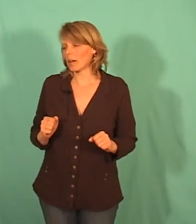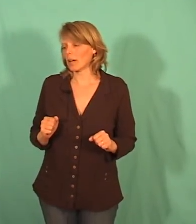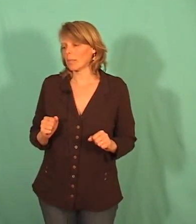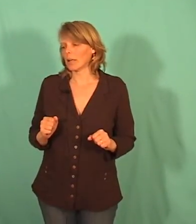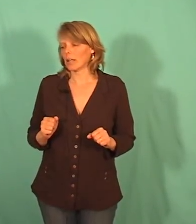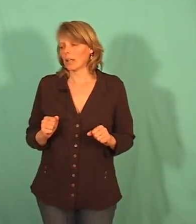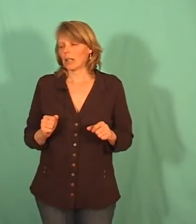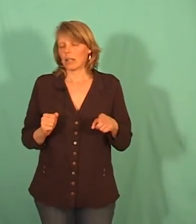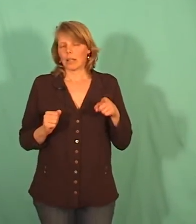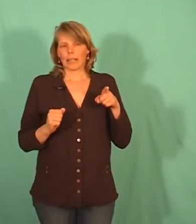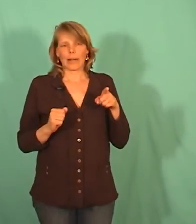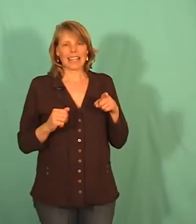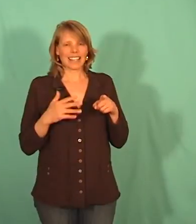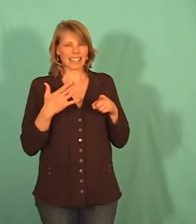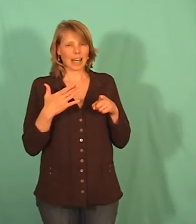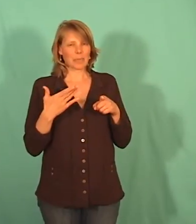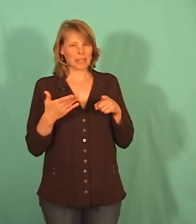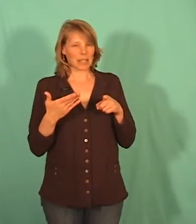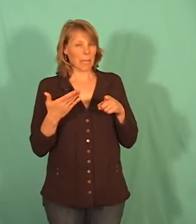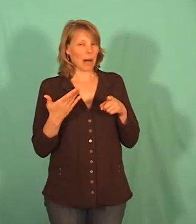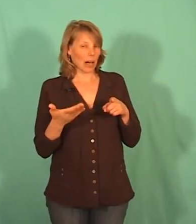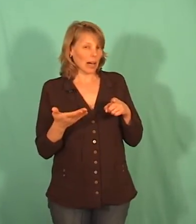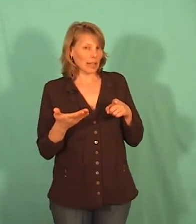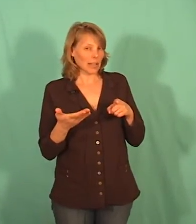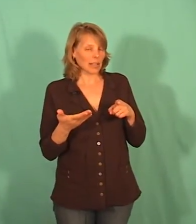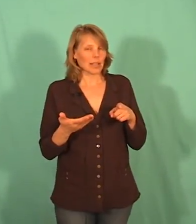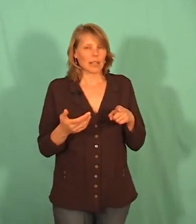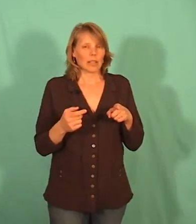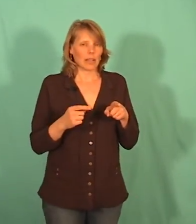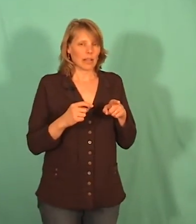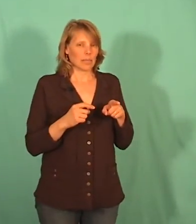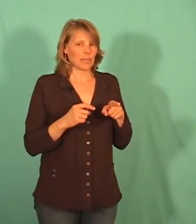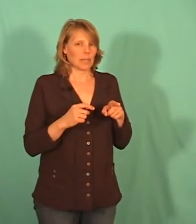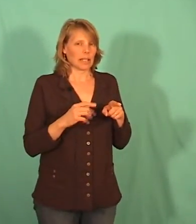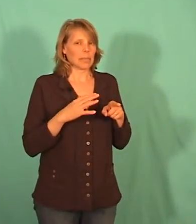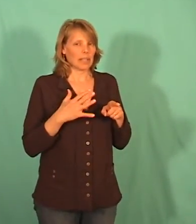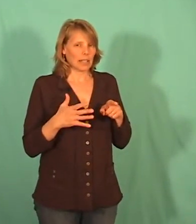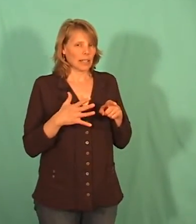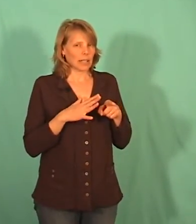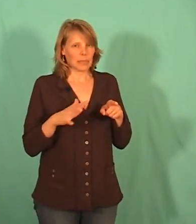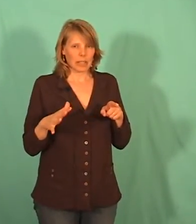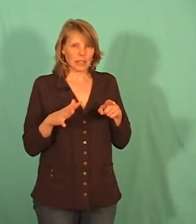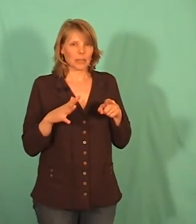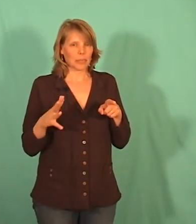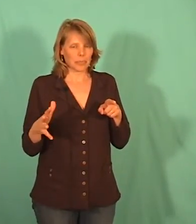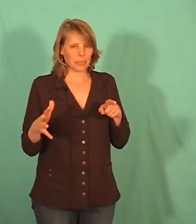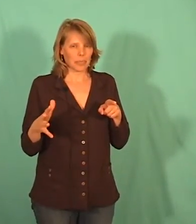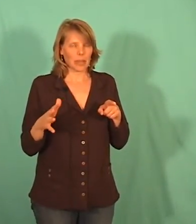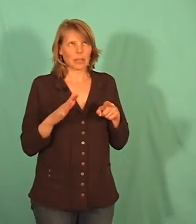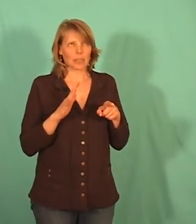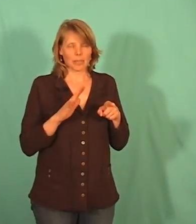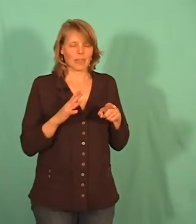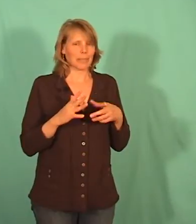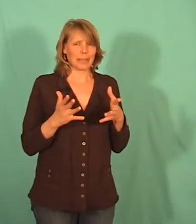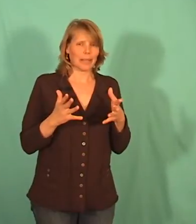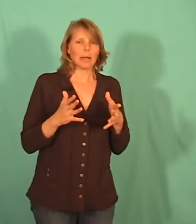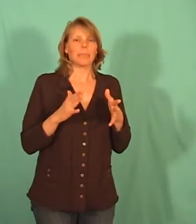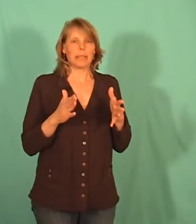Now anything that comes in a pod, like a bee, any kind of bee, or I'm sorry, not bee, bean